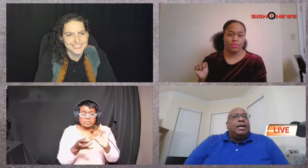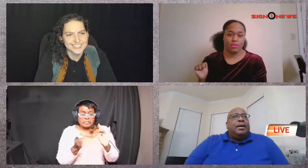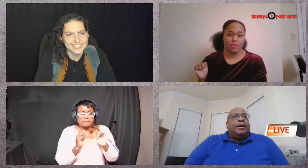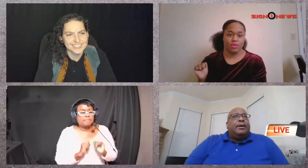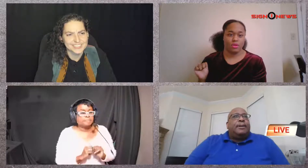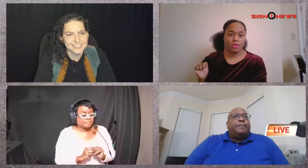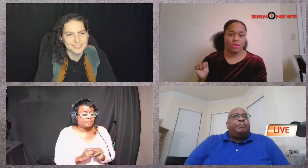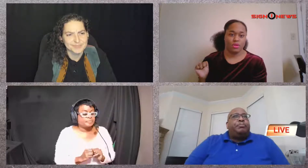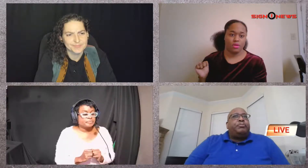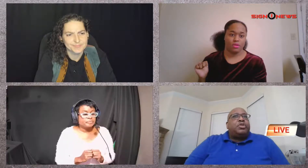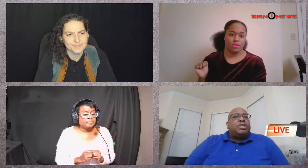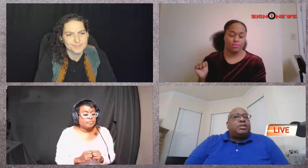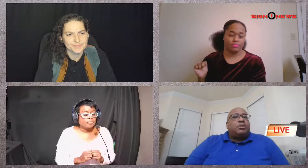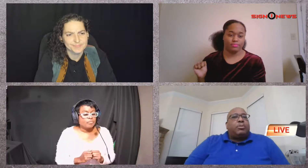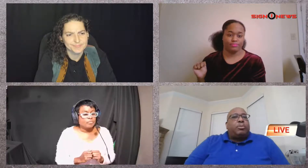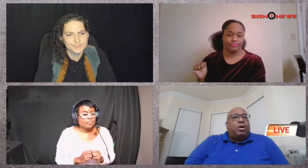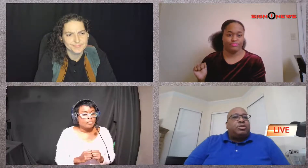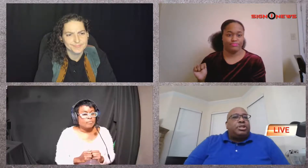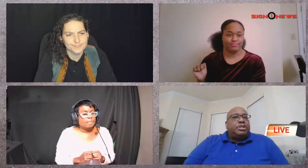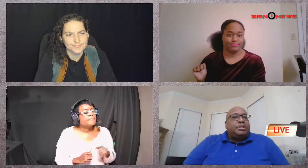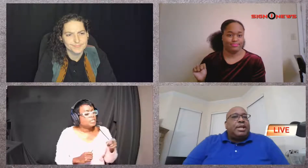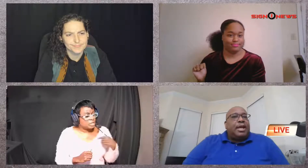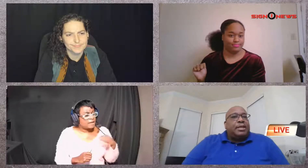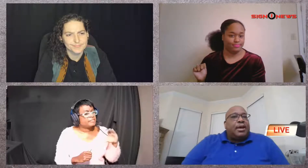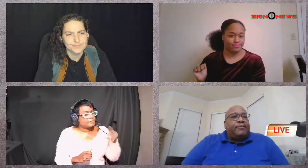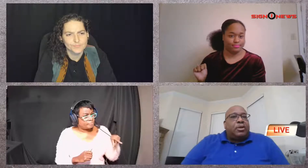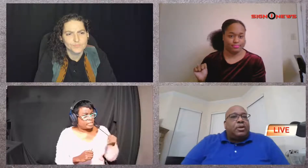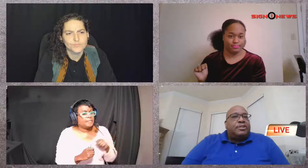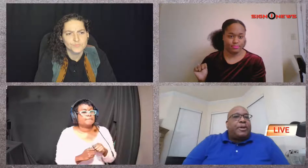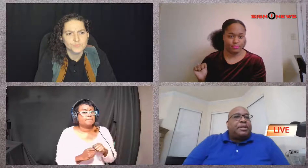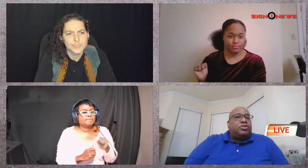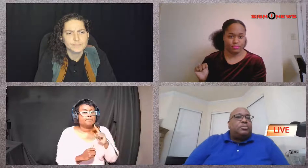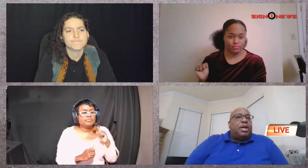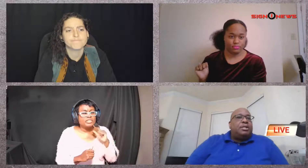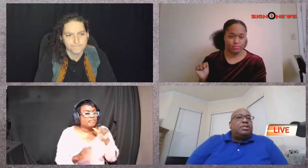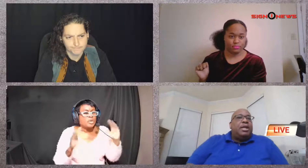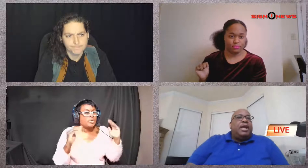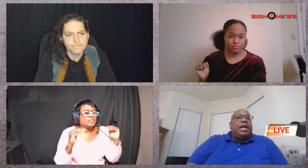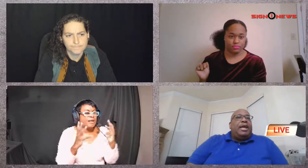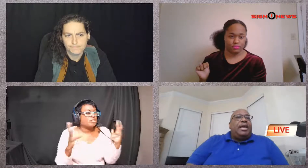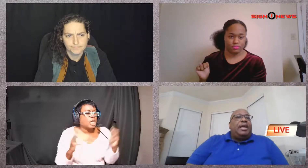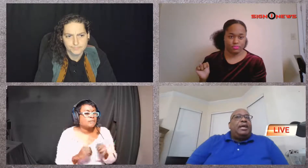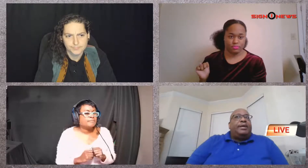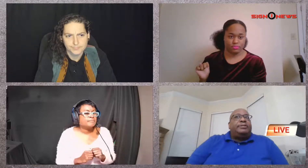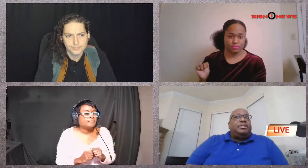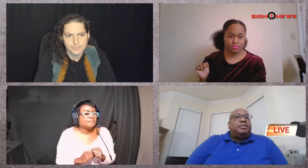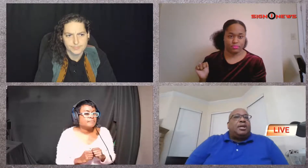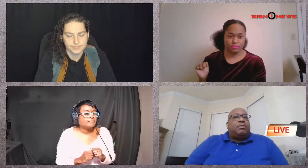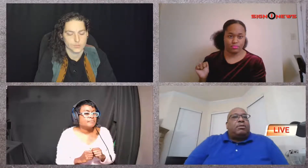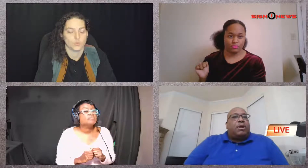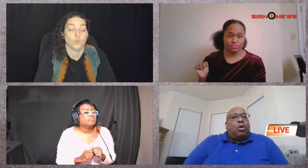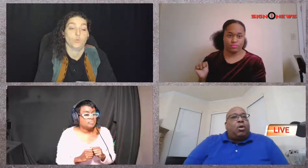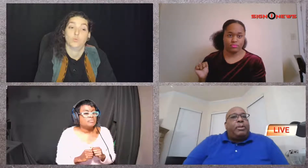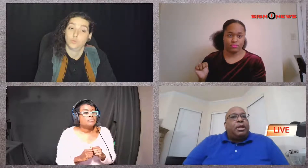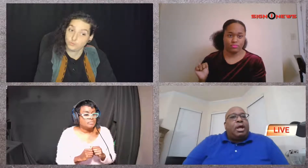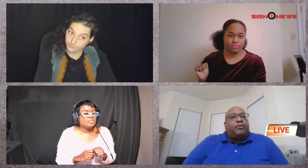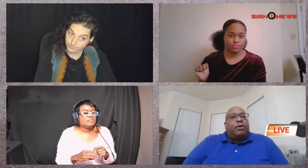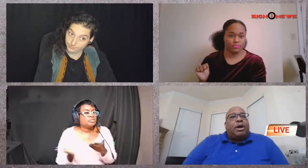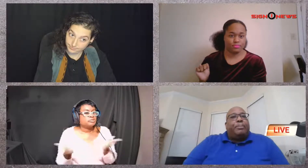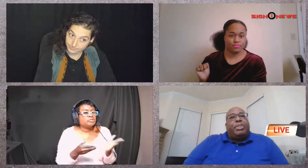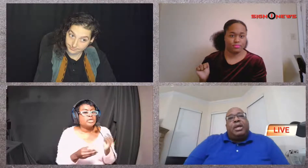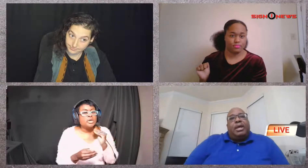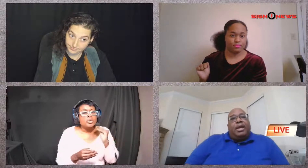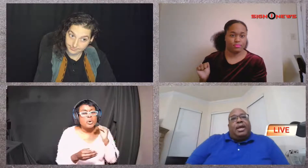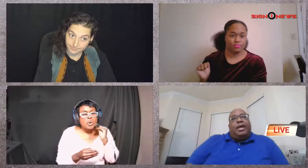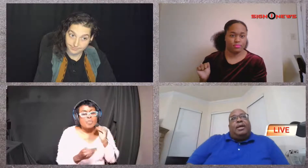was, she's got cerebral palsy, she's got deaf, don't expect too much, and just take her home and love